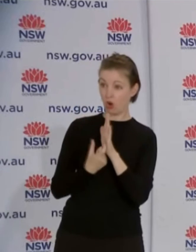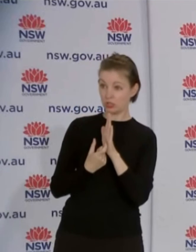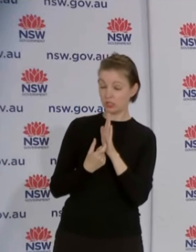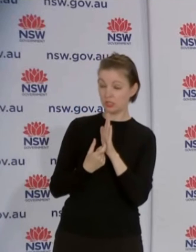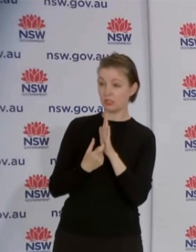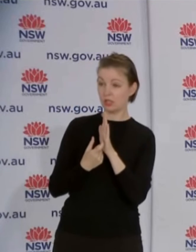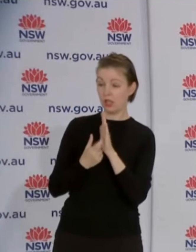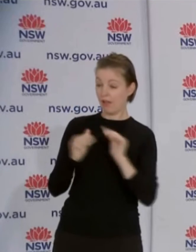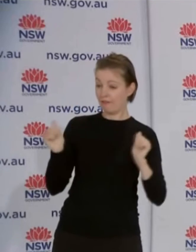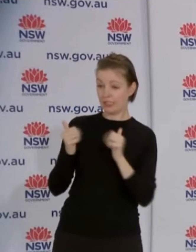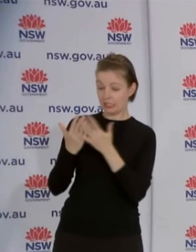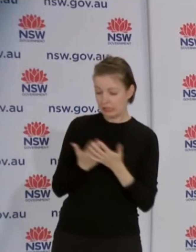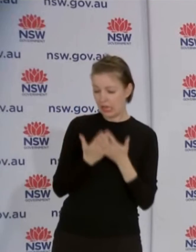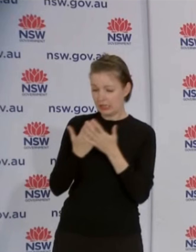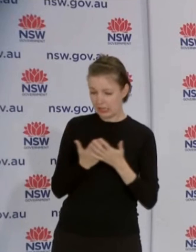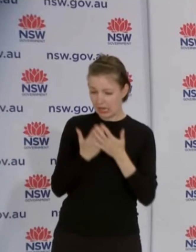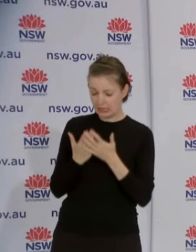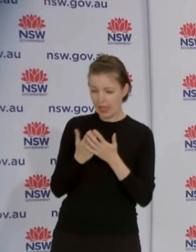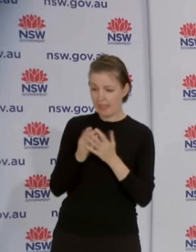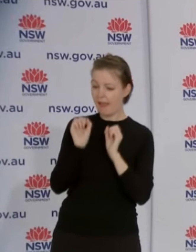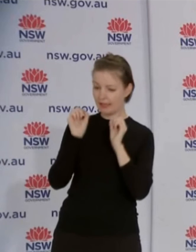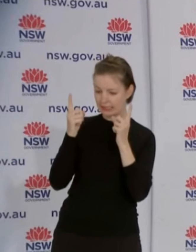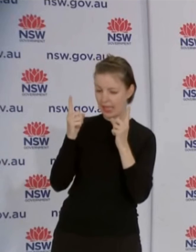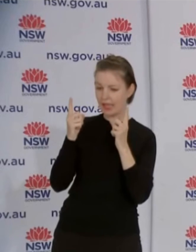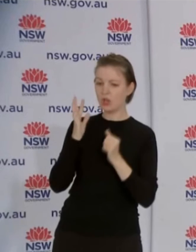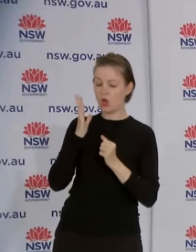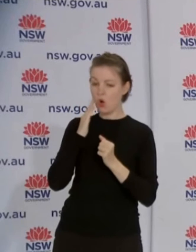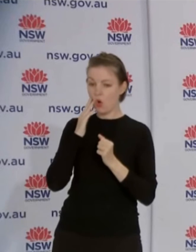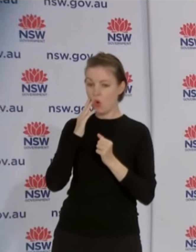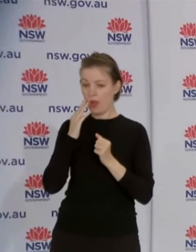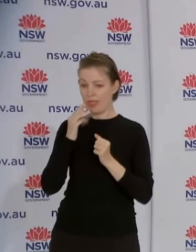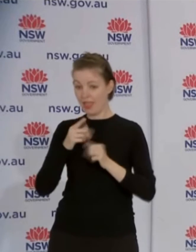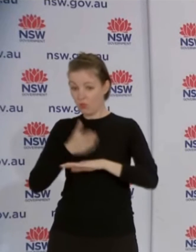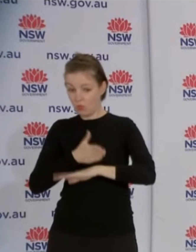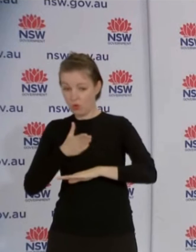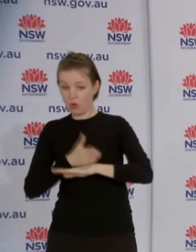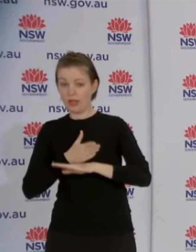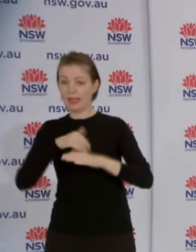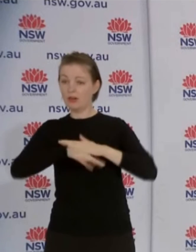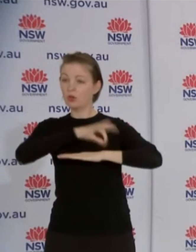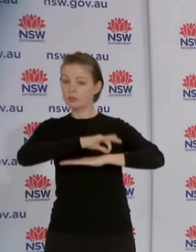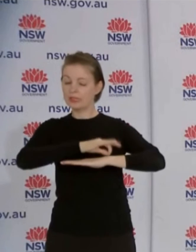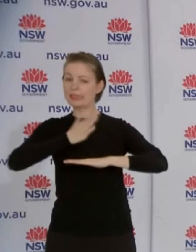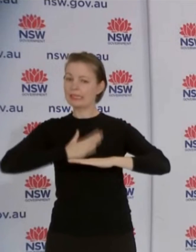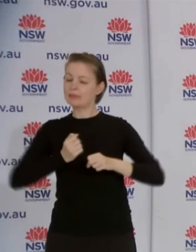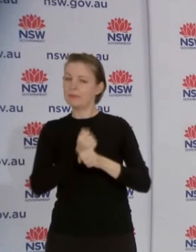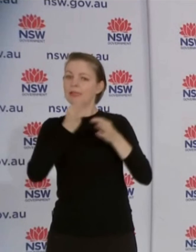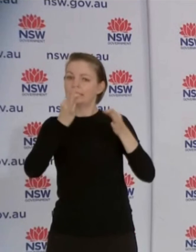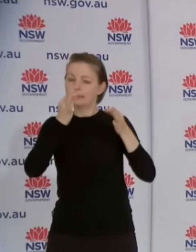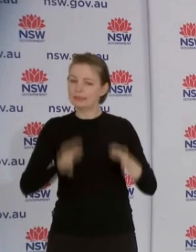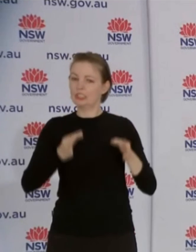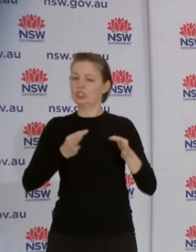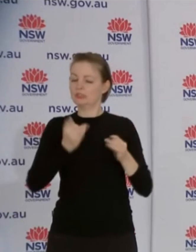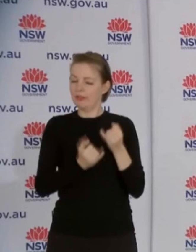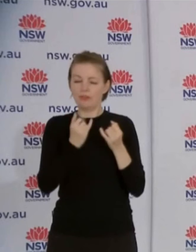that there will be times when they have to make professional decisions. That's not unusual. And the simple fact at the moment is that